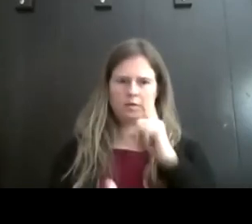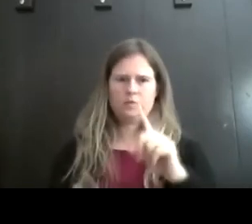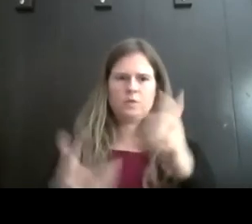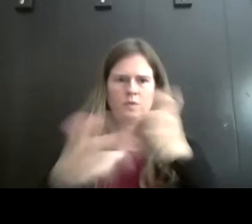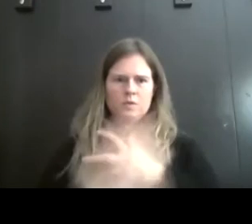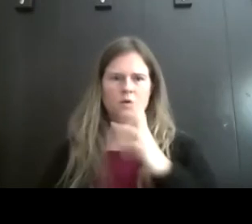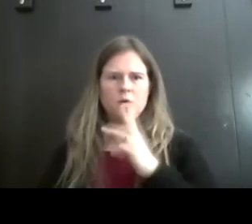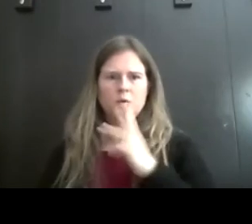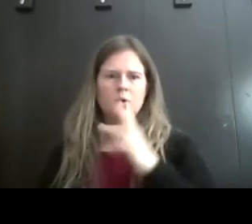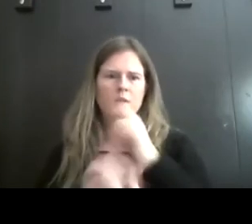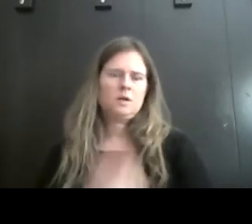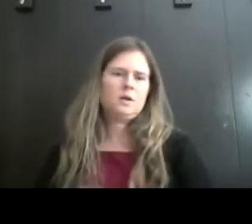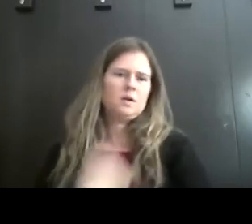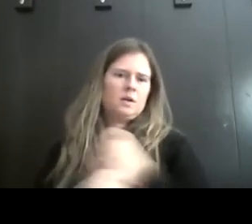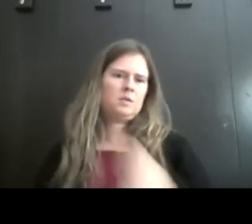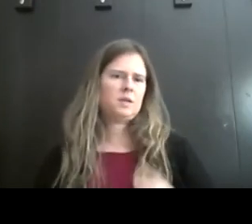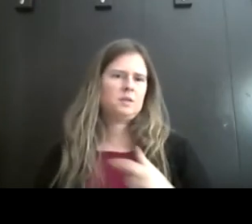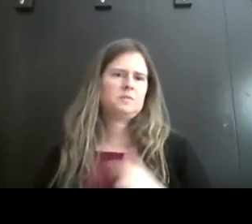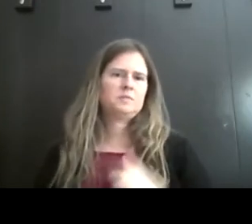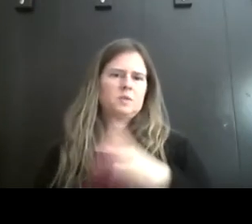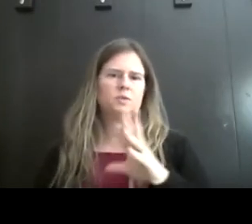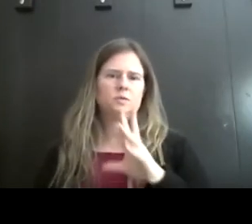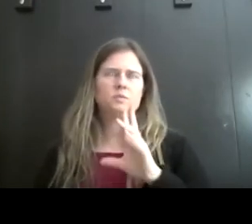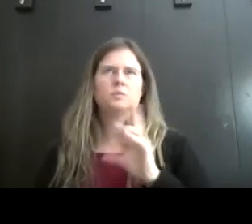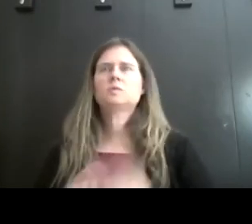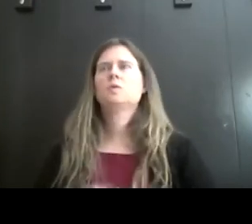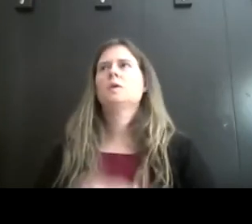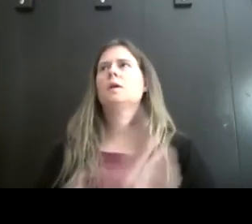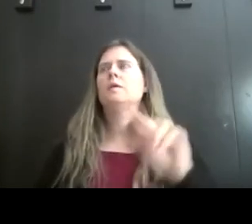crew about 7 or 8 times. I've lost count.